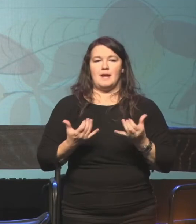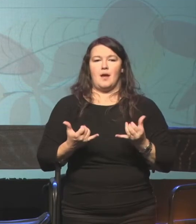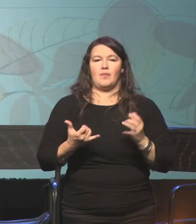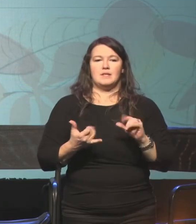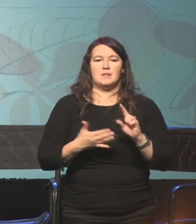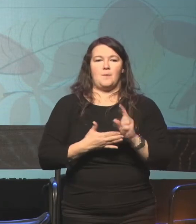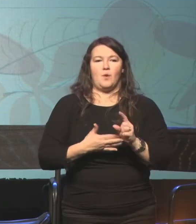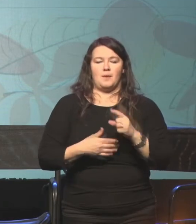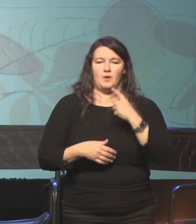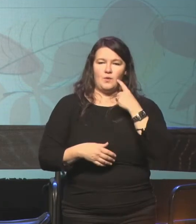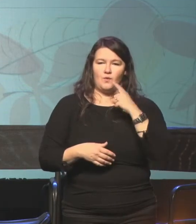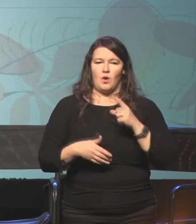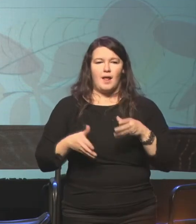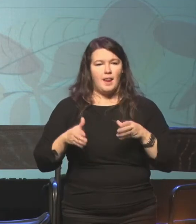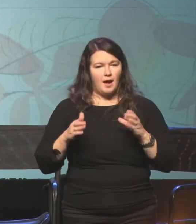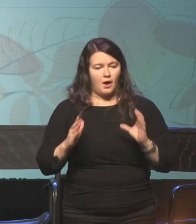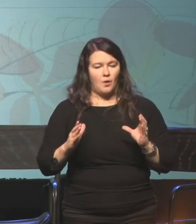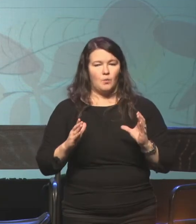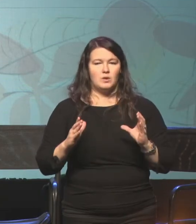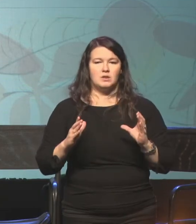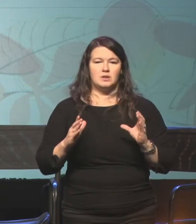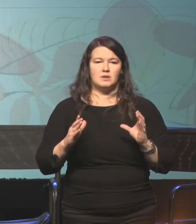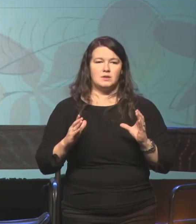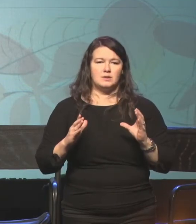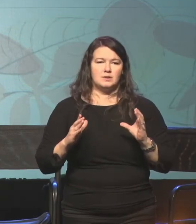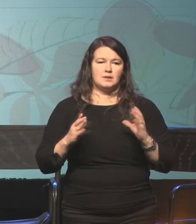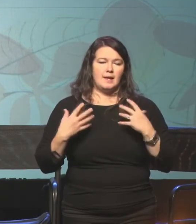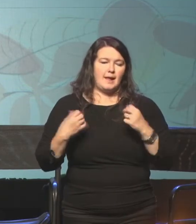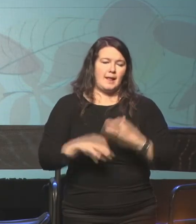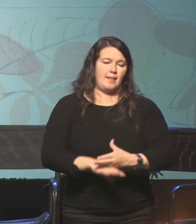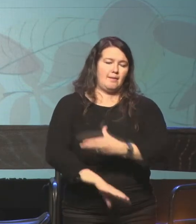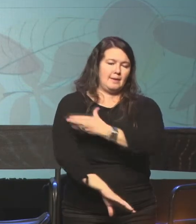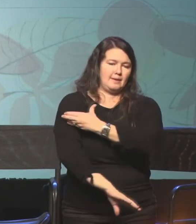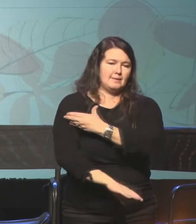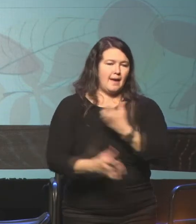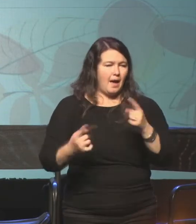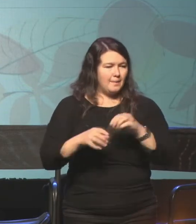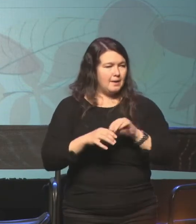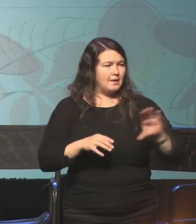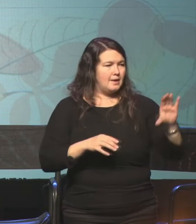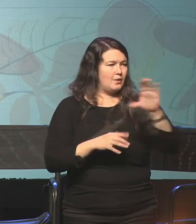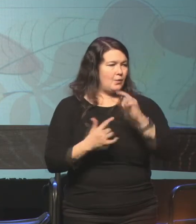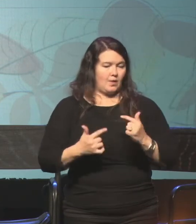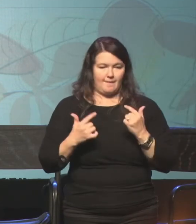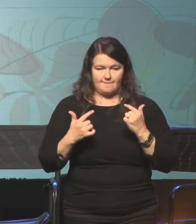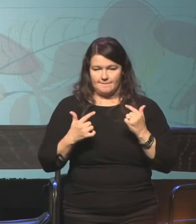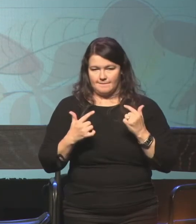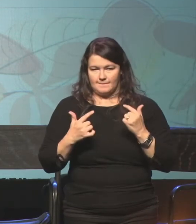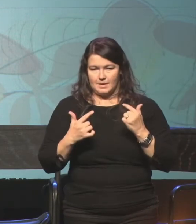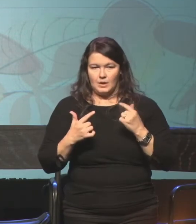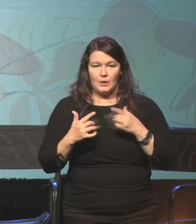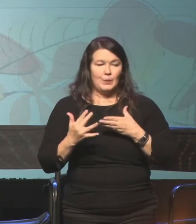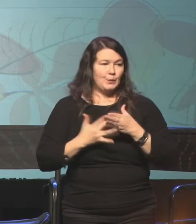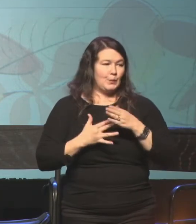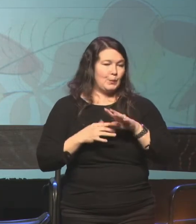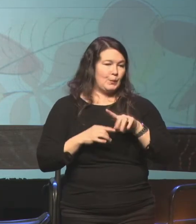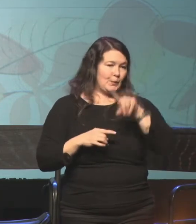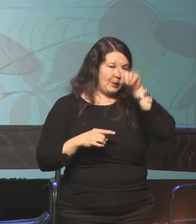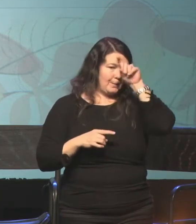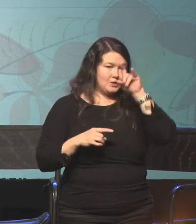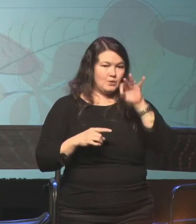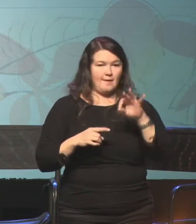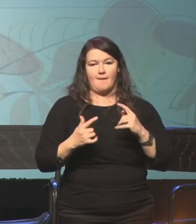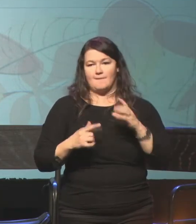moment to just allow healing to take place in your life through the mystery of God, of the